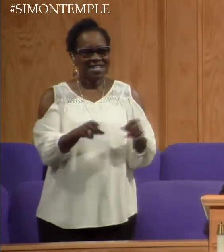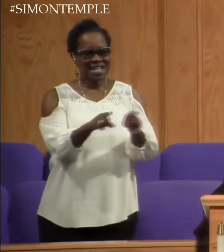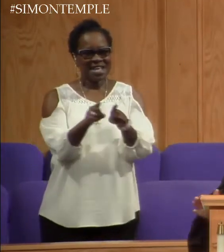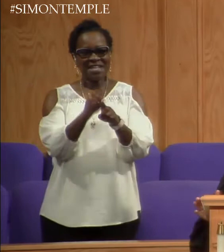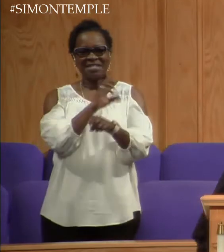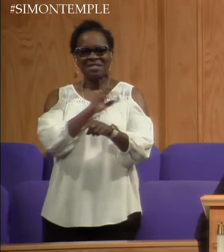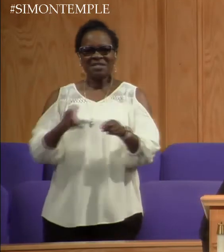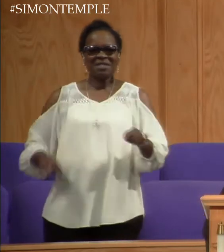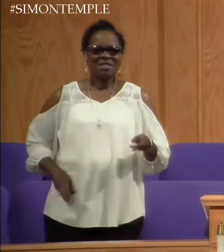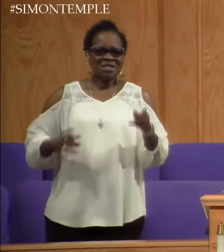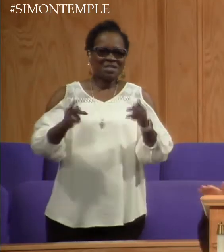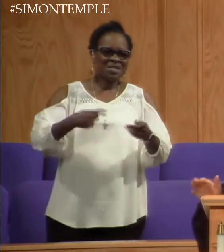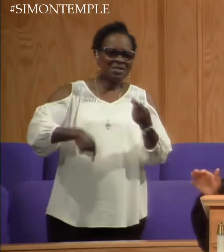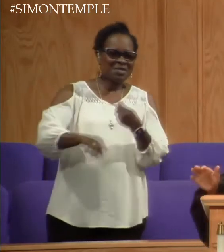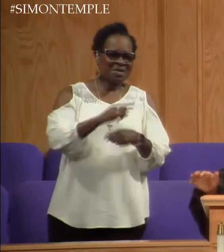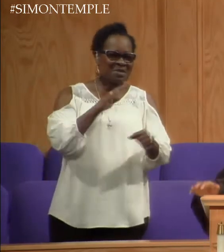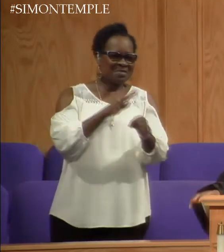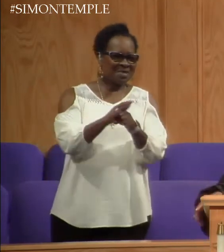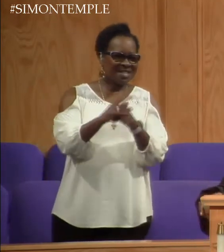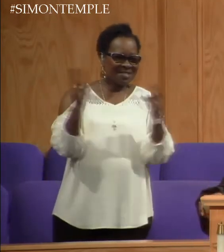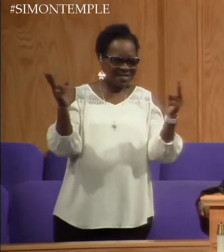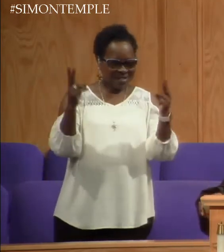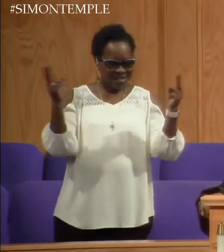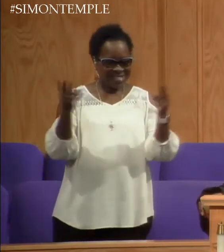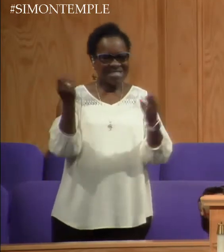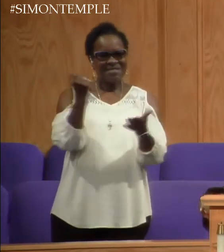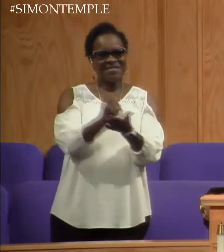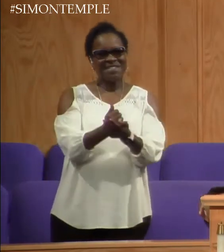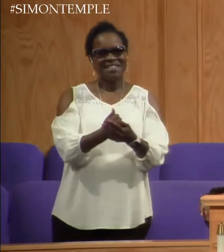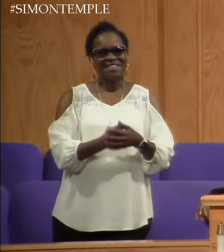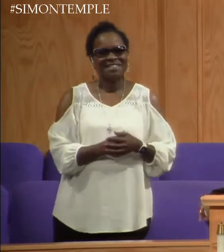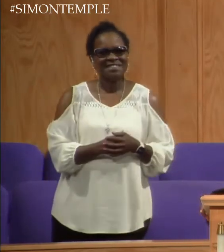we are completely victorious. Yeah. Amen? Amen?